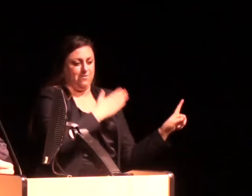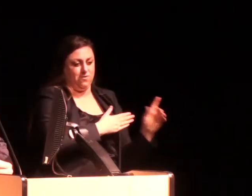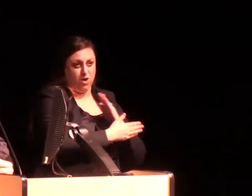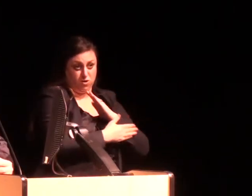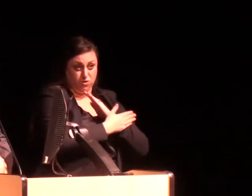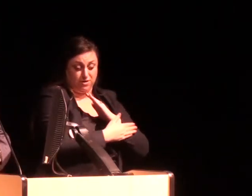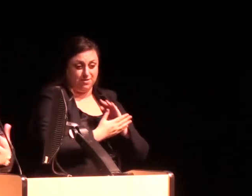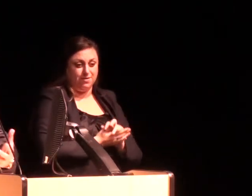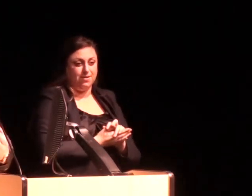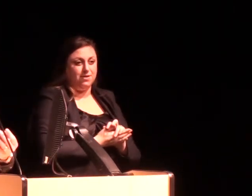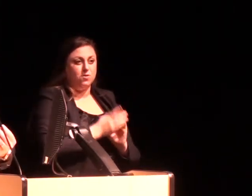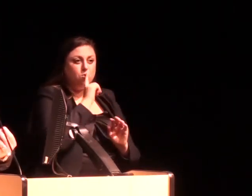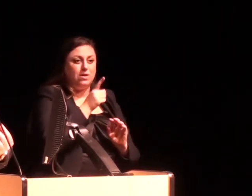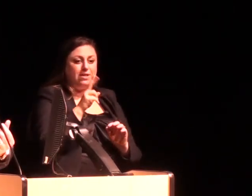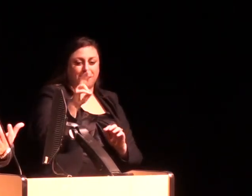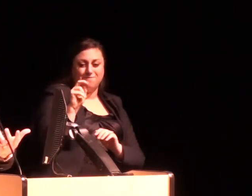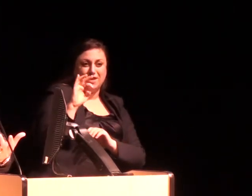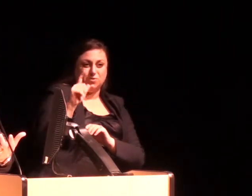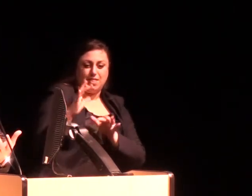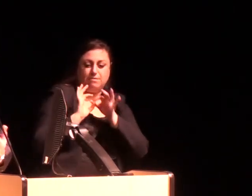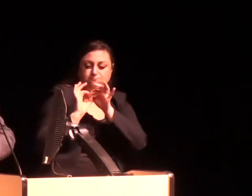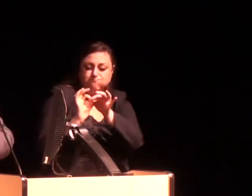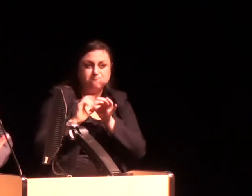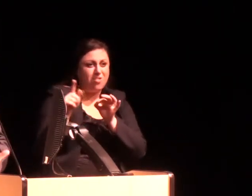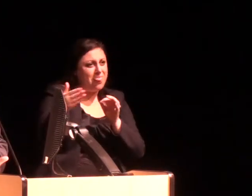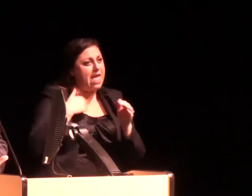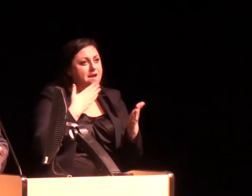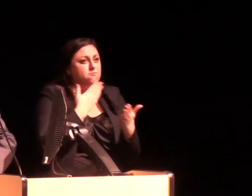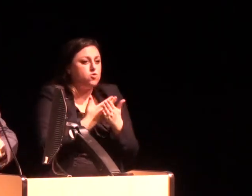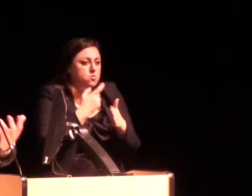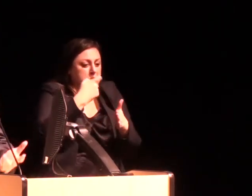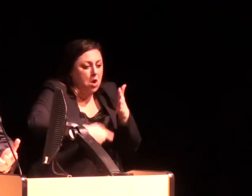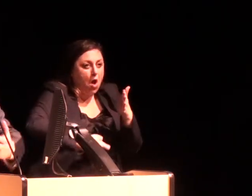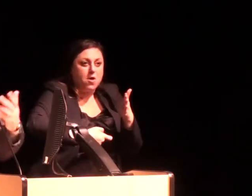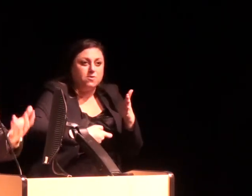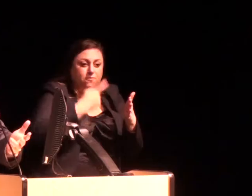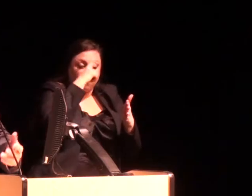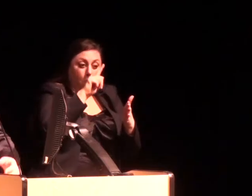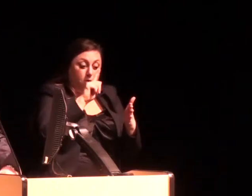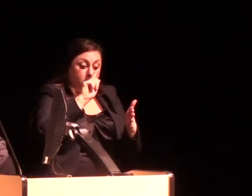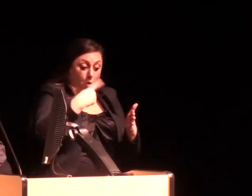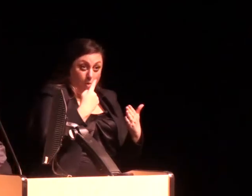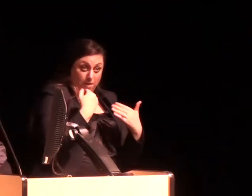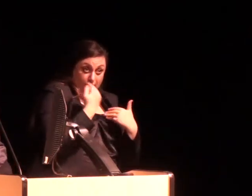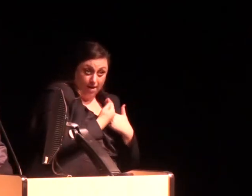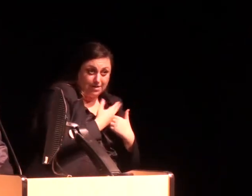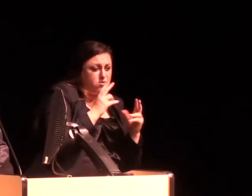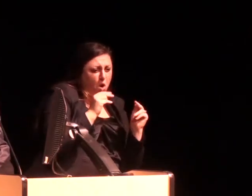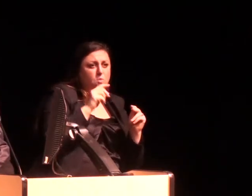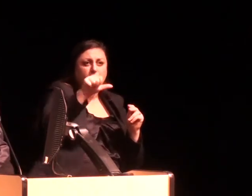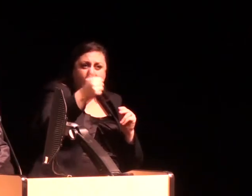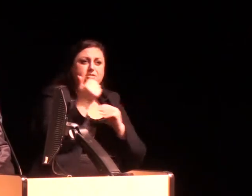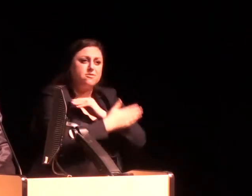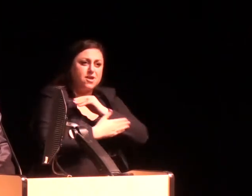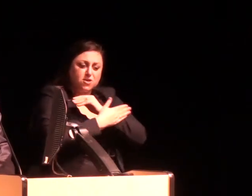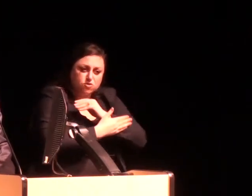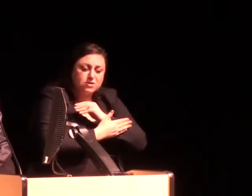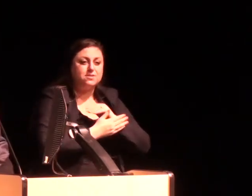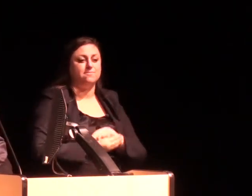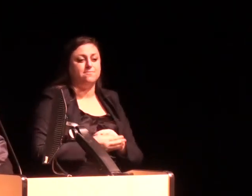provides oil to Cuba with good prices. It's not only to Cuba, they provide to many countries in the Caribbean, and we